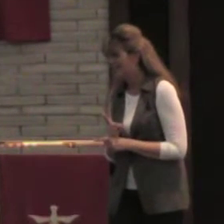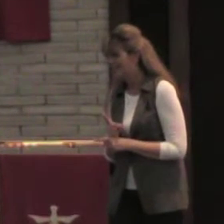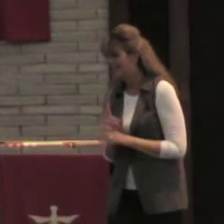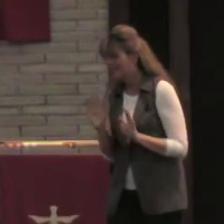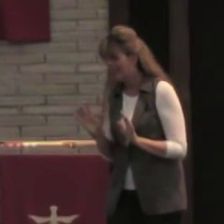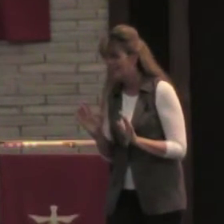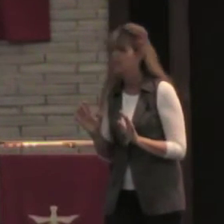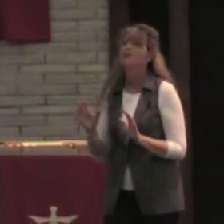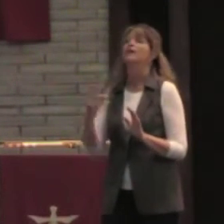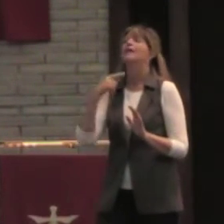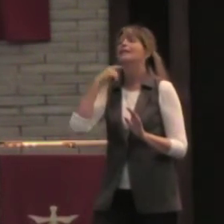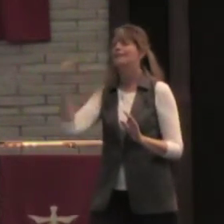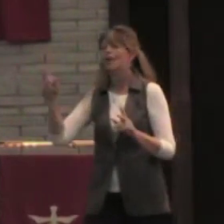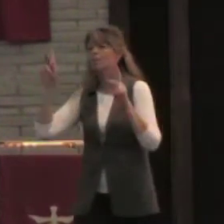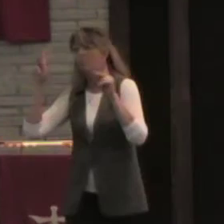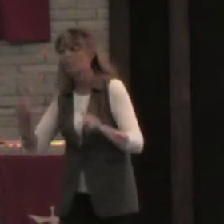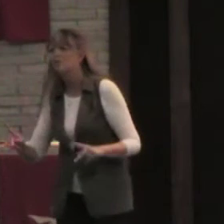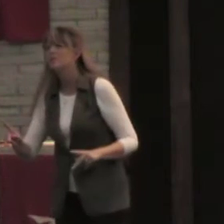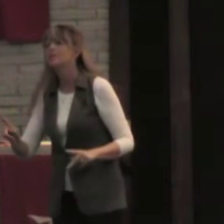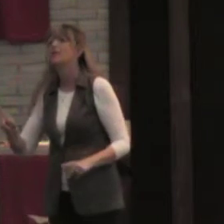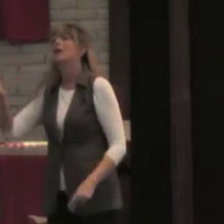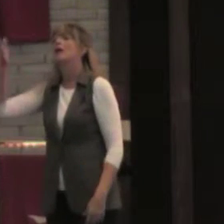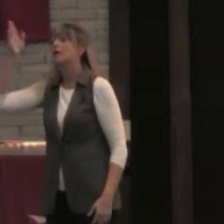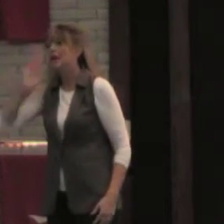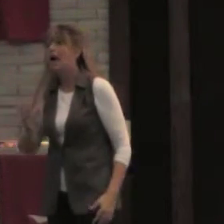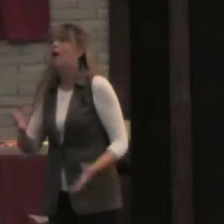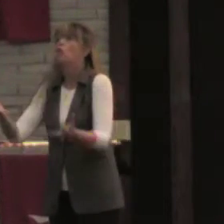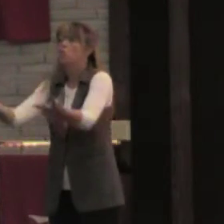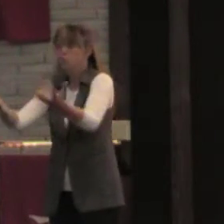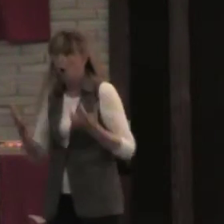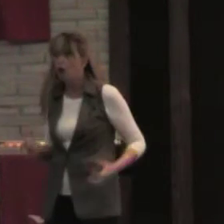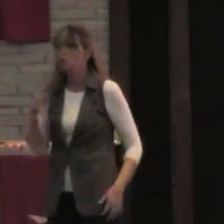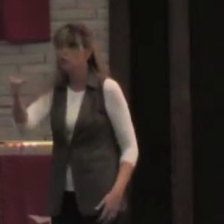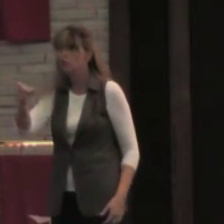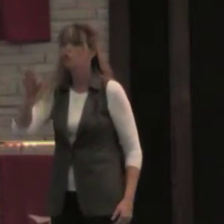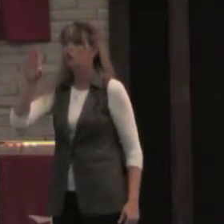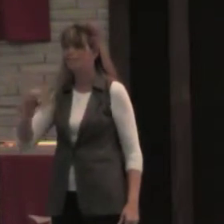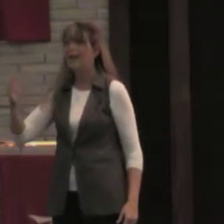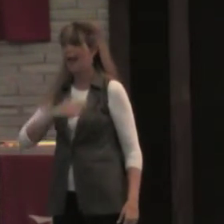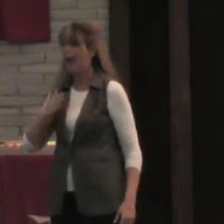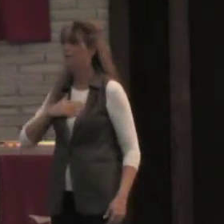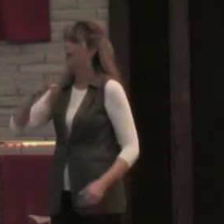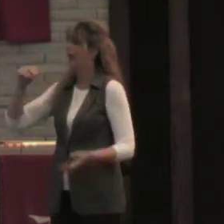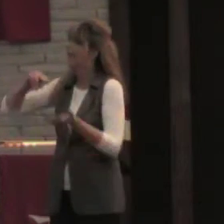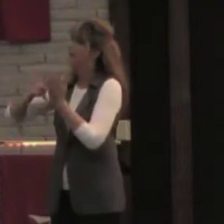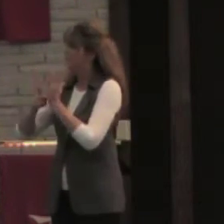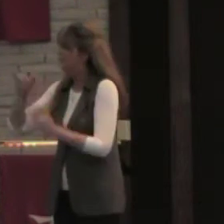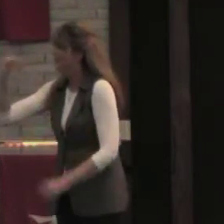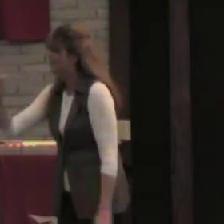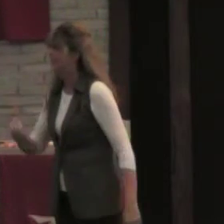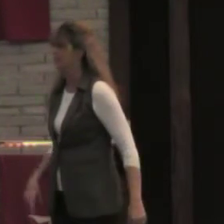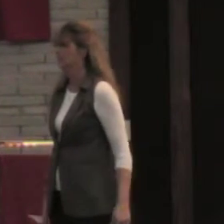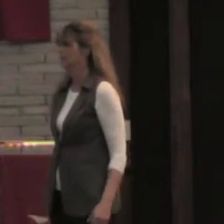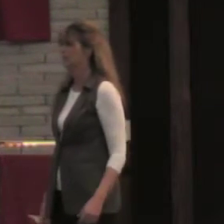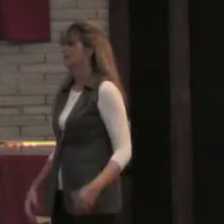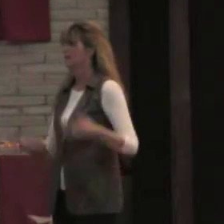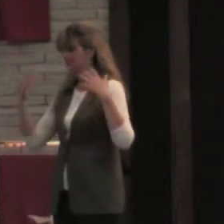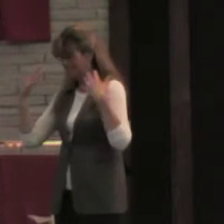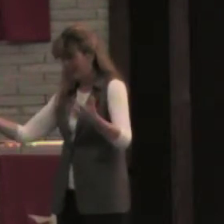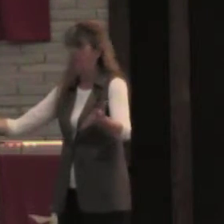right? So tell the person, God wants you to be happy and mean it.